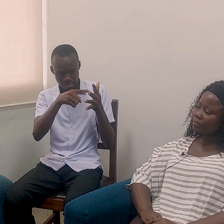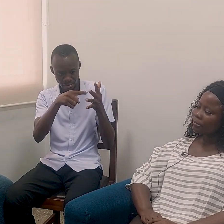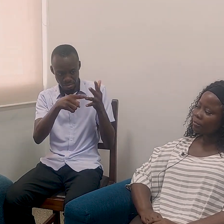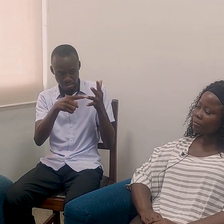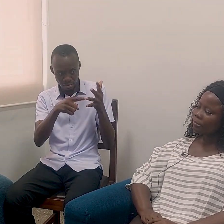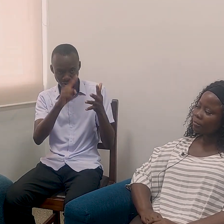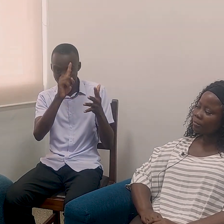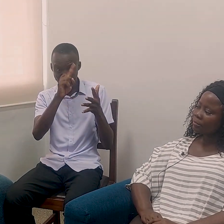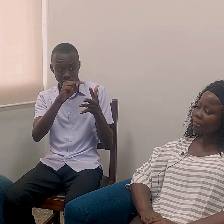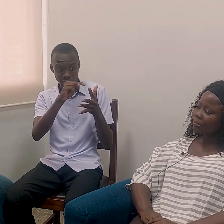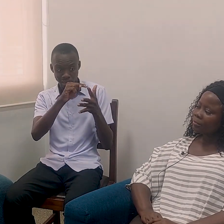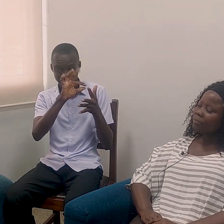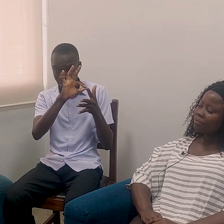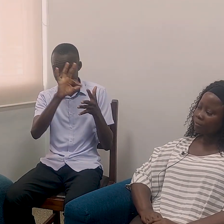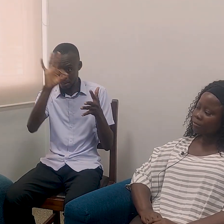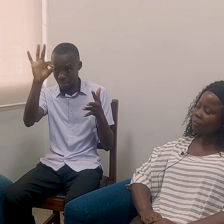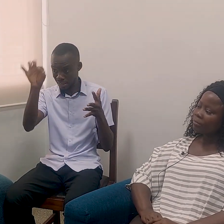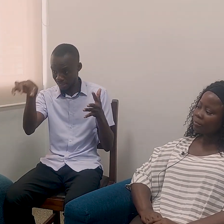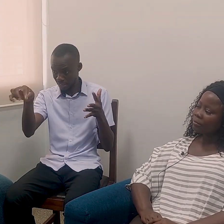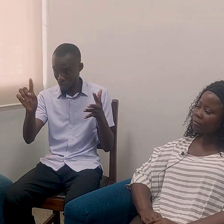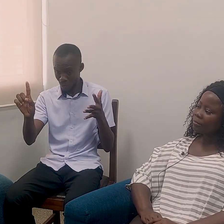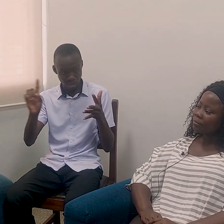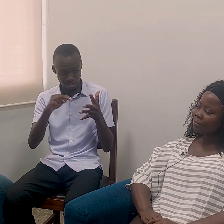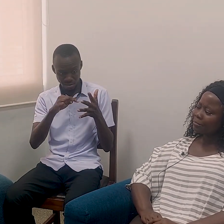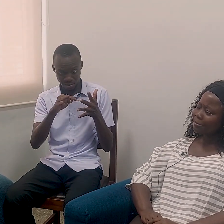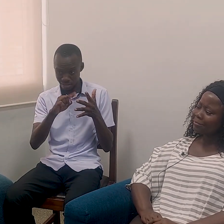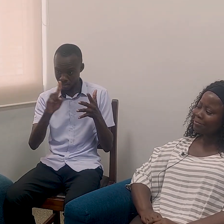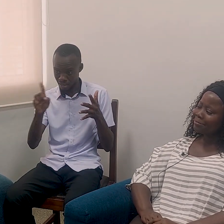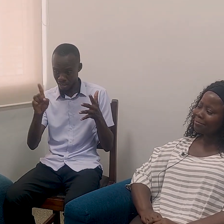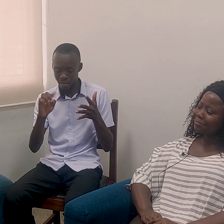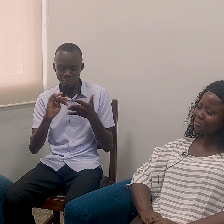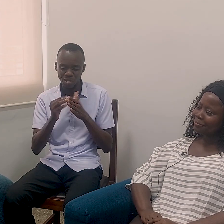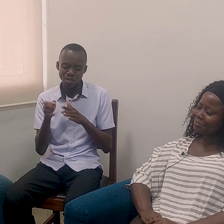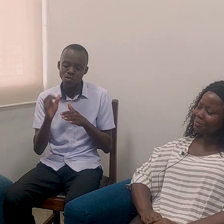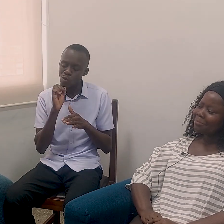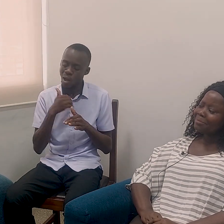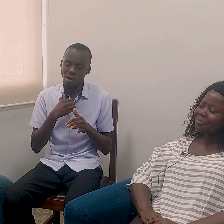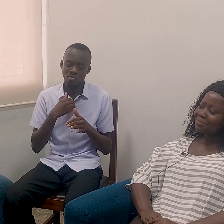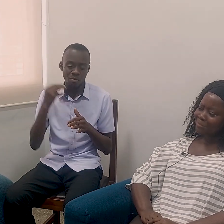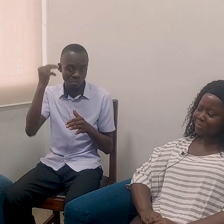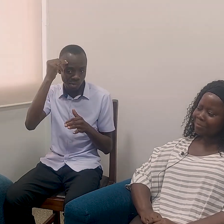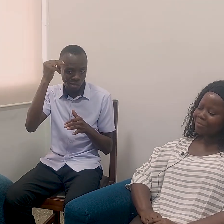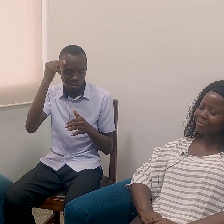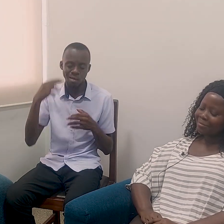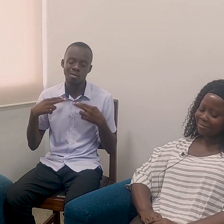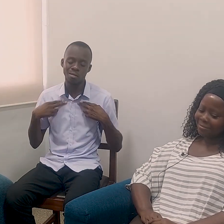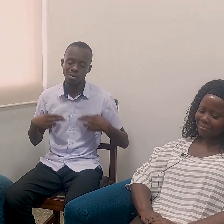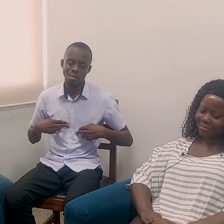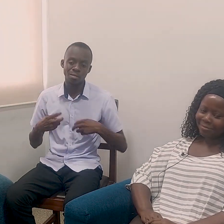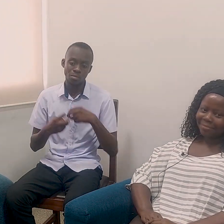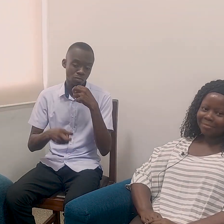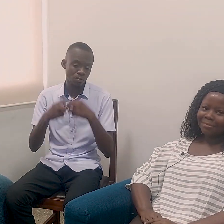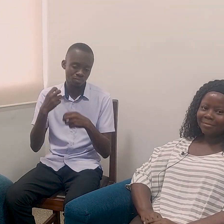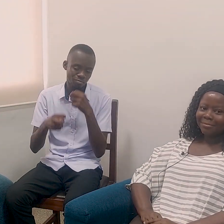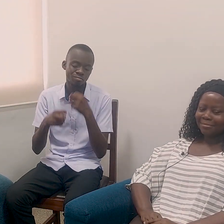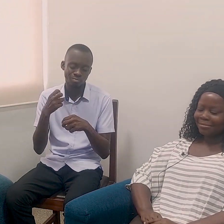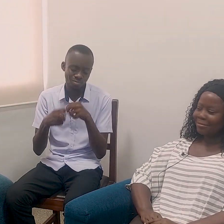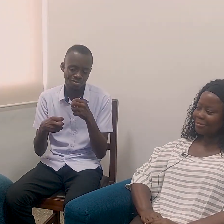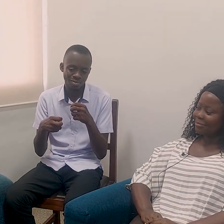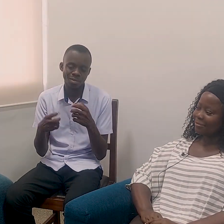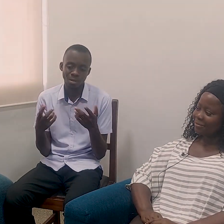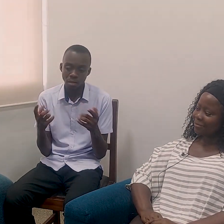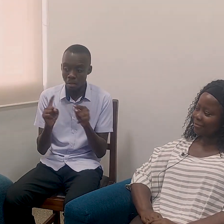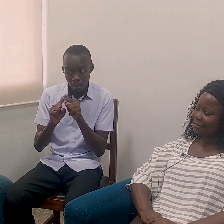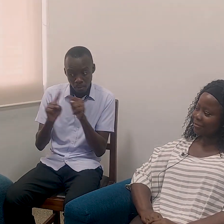not mentally ill, or you don't have a disorder. Yes. yes, it's possible that you don't have a disorder.